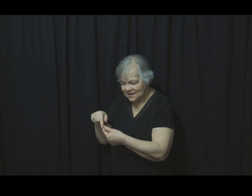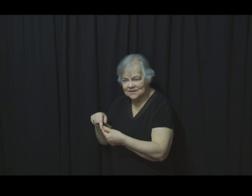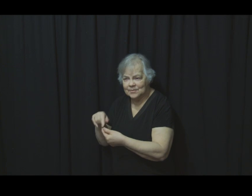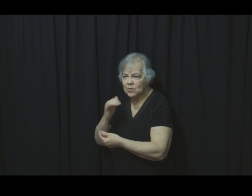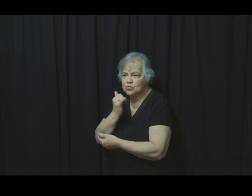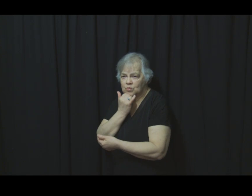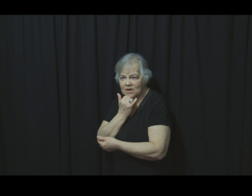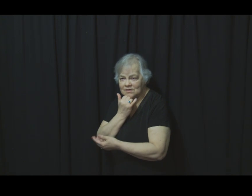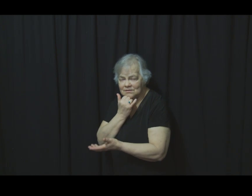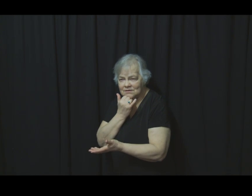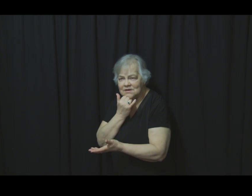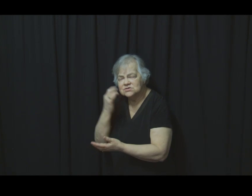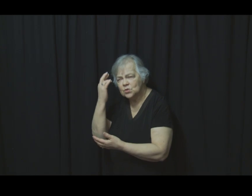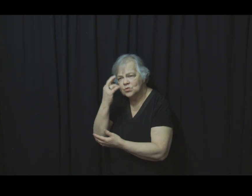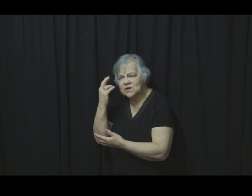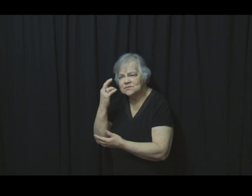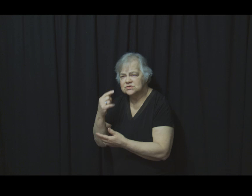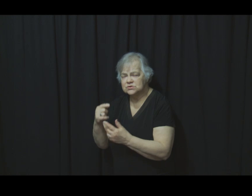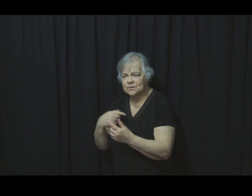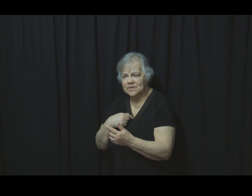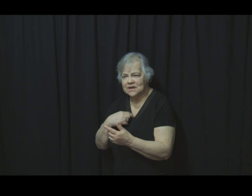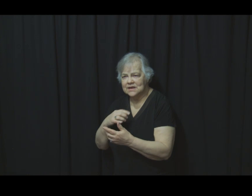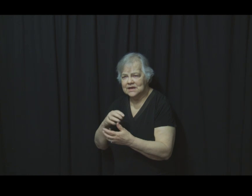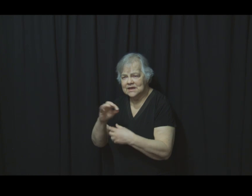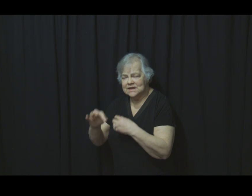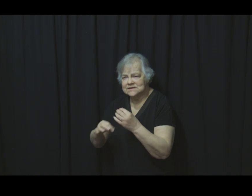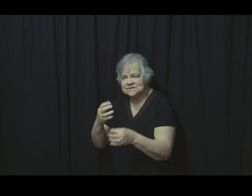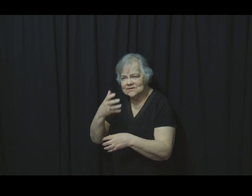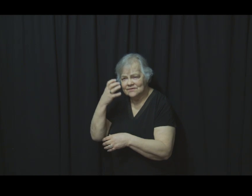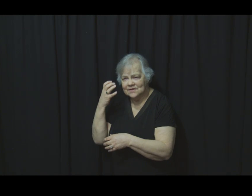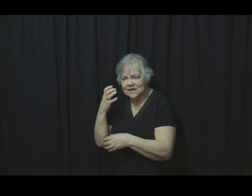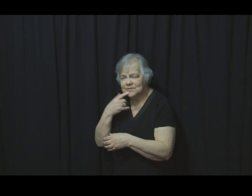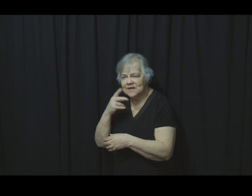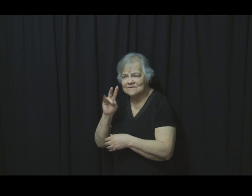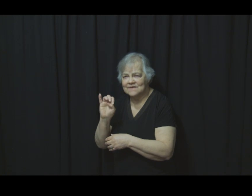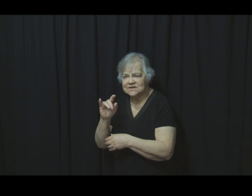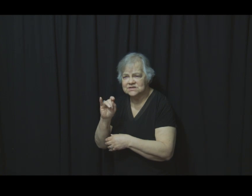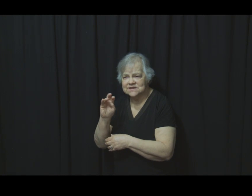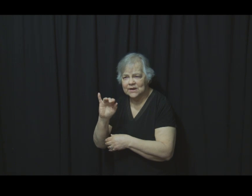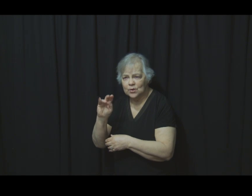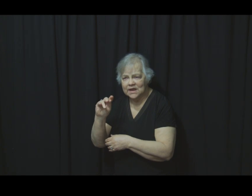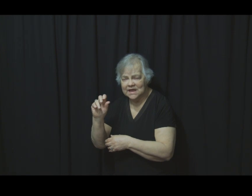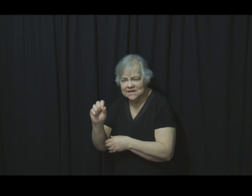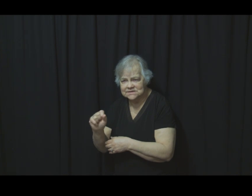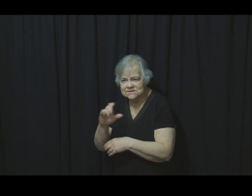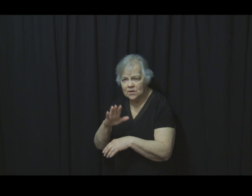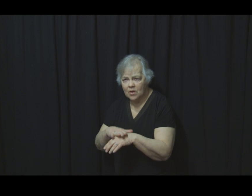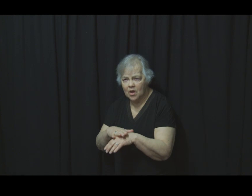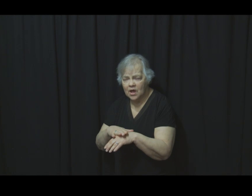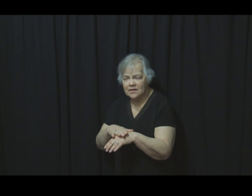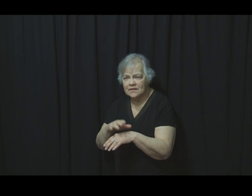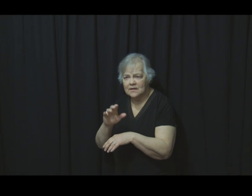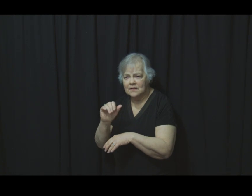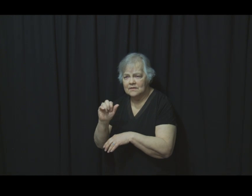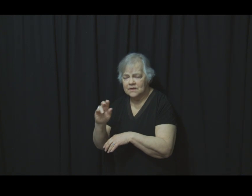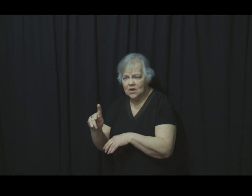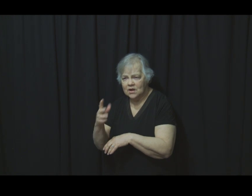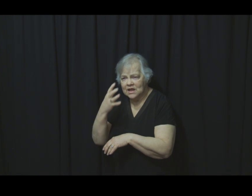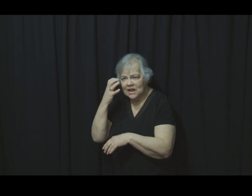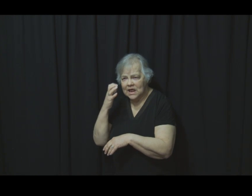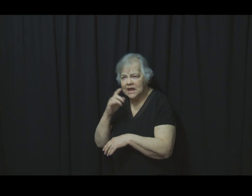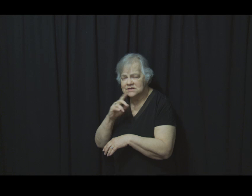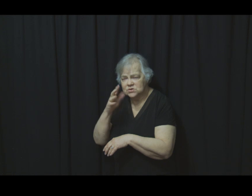to me that instead of lions being vegetarians on the ark, lions are lions, and